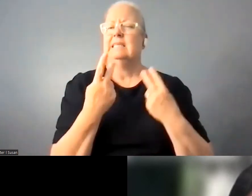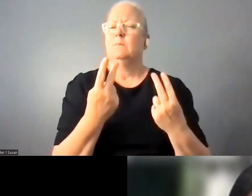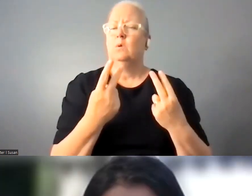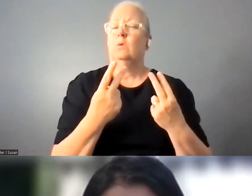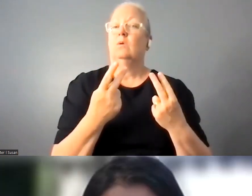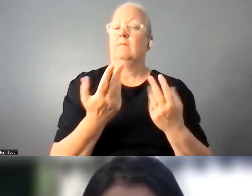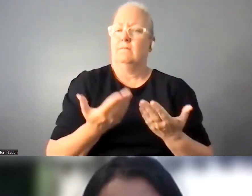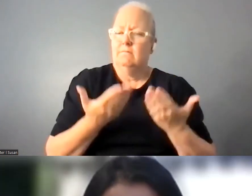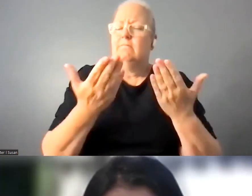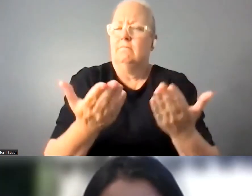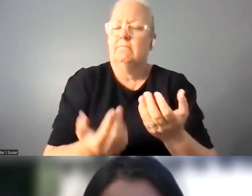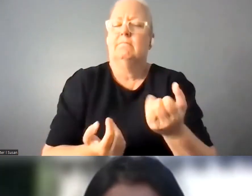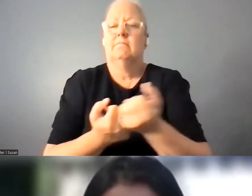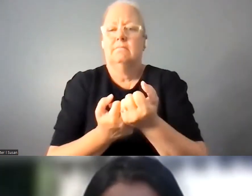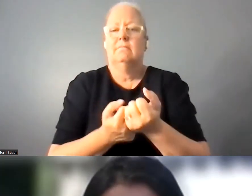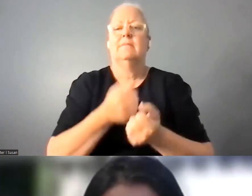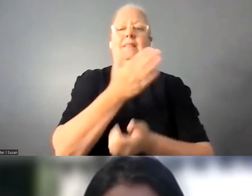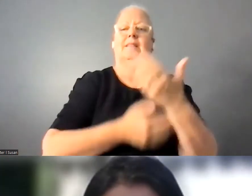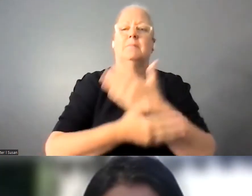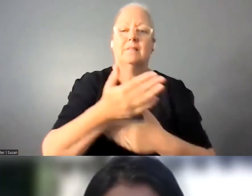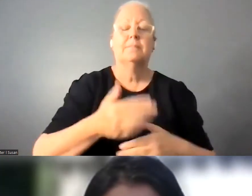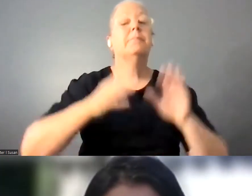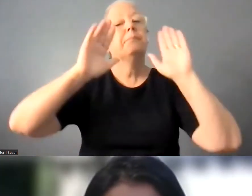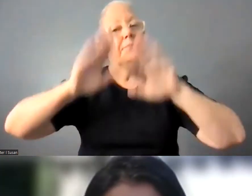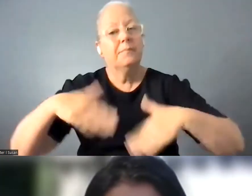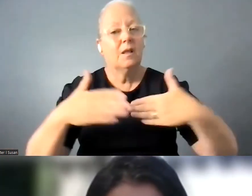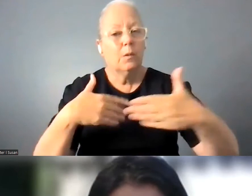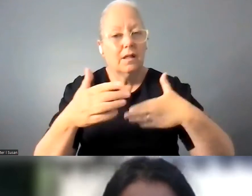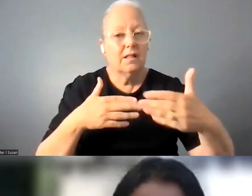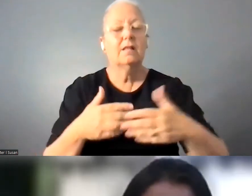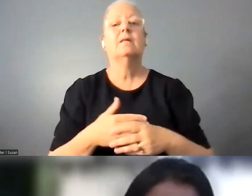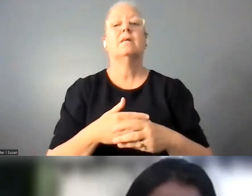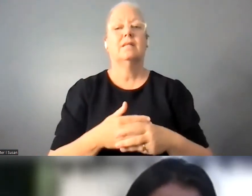I also echo with you. Anyways, let us